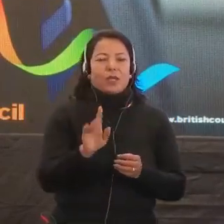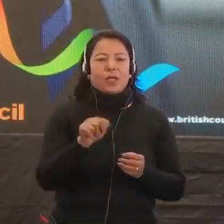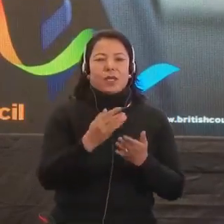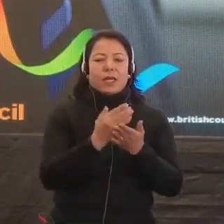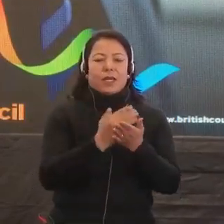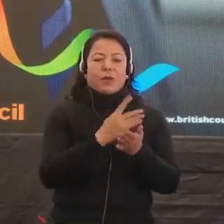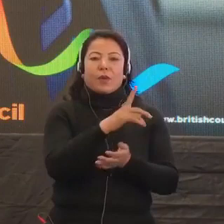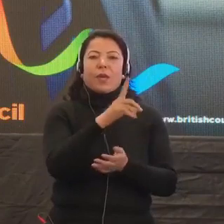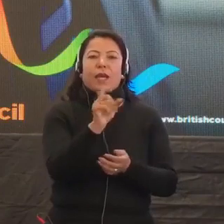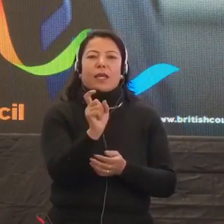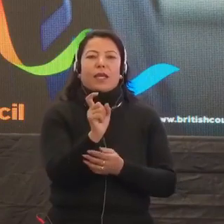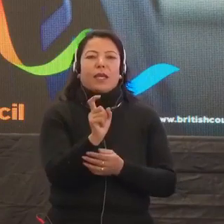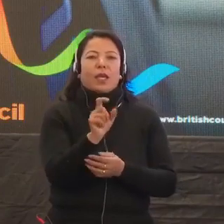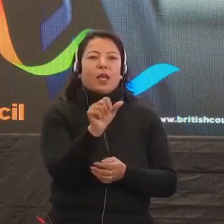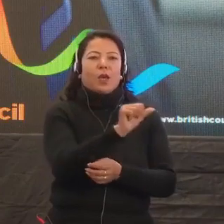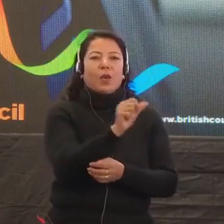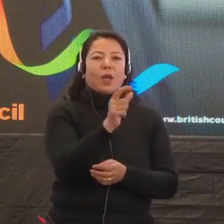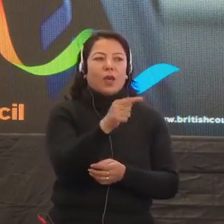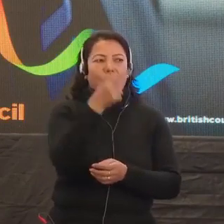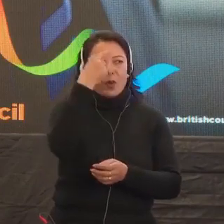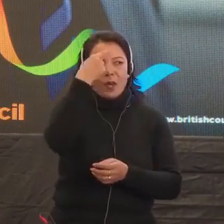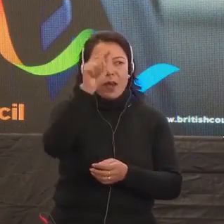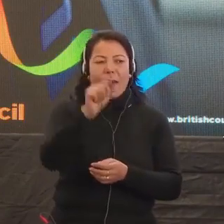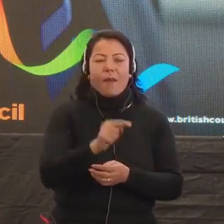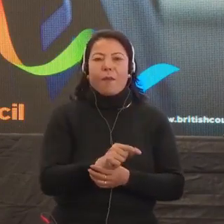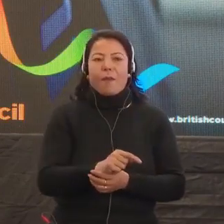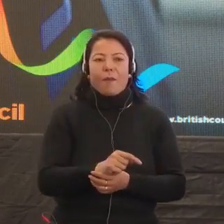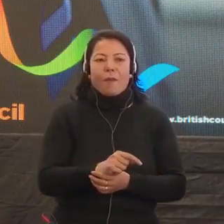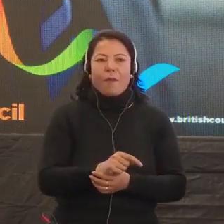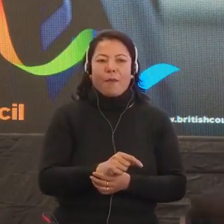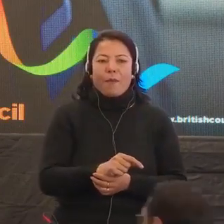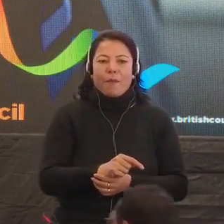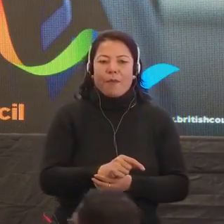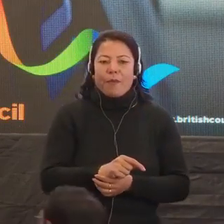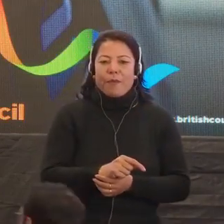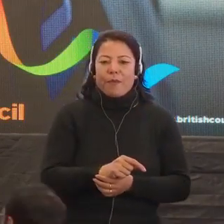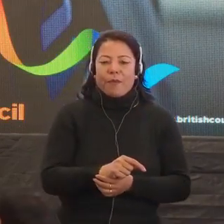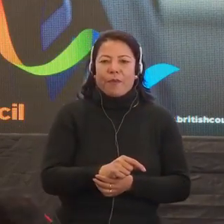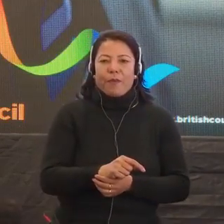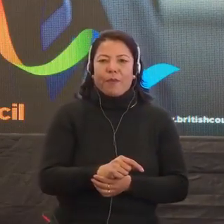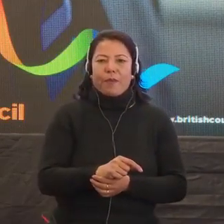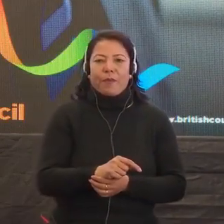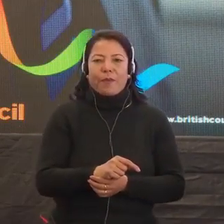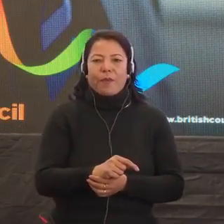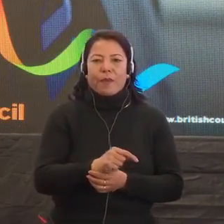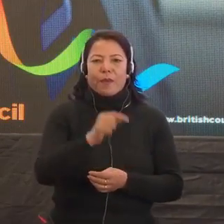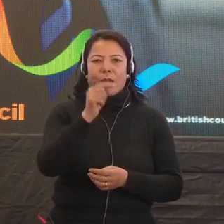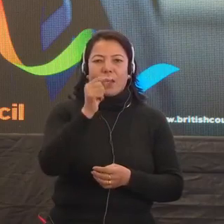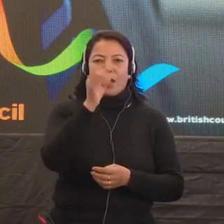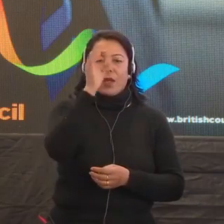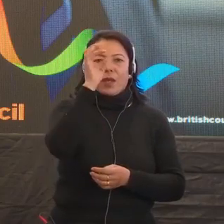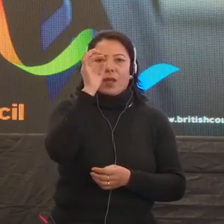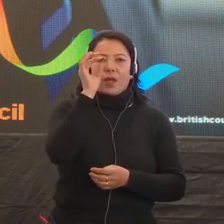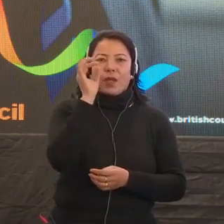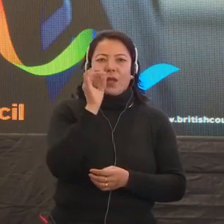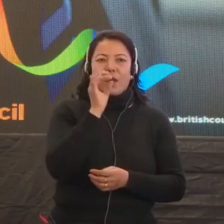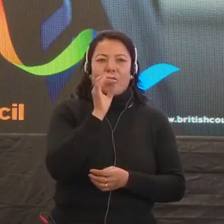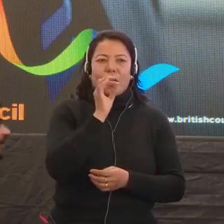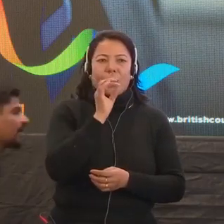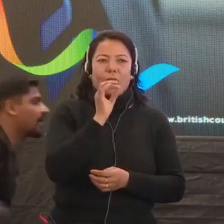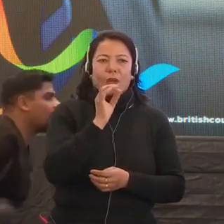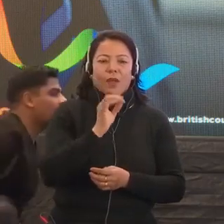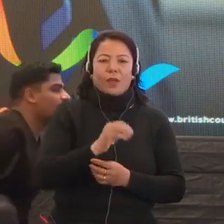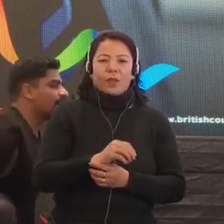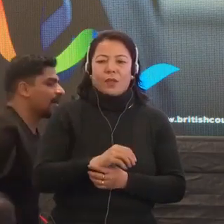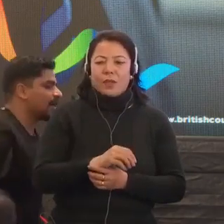He is the principal expert on special needs at the Ellen Mithila University